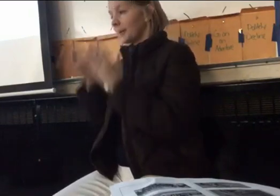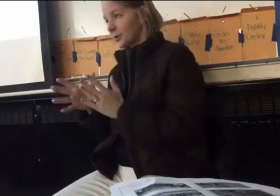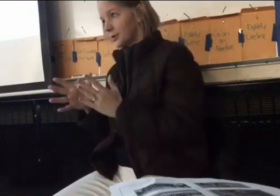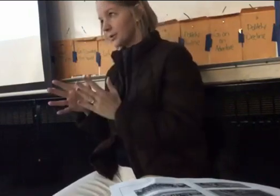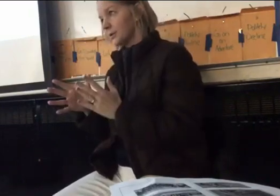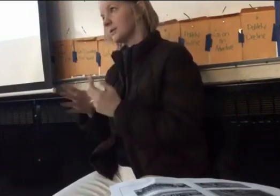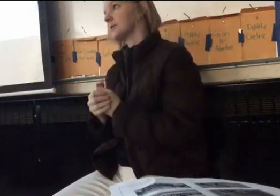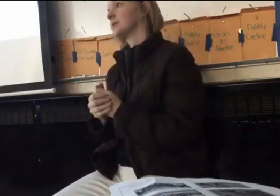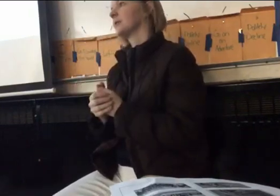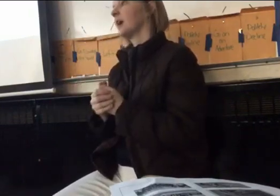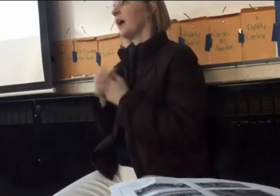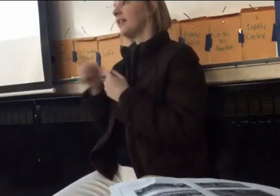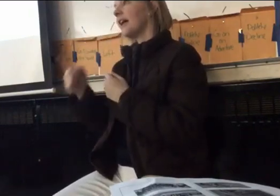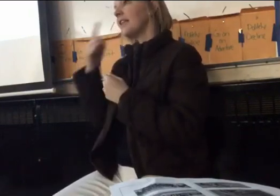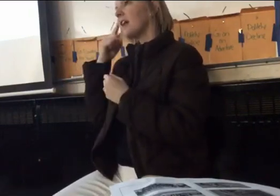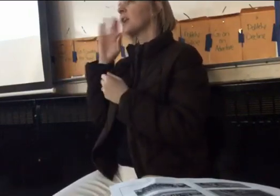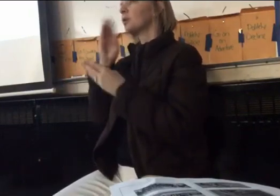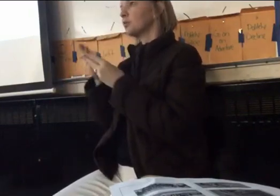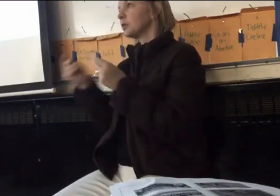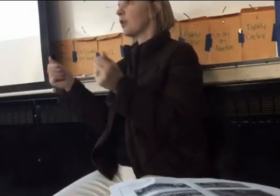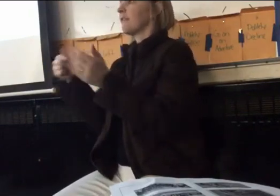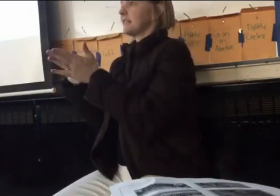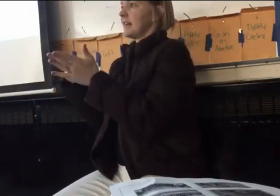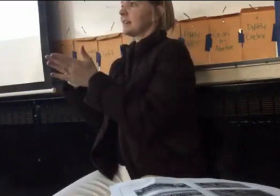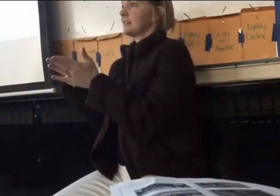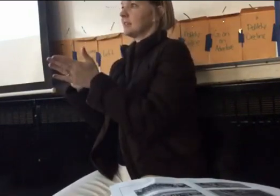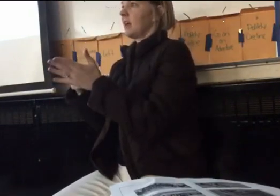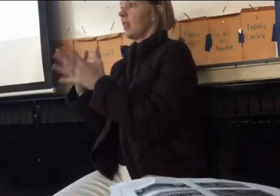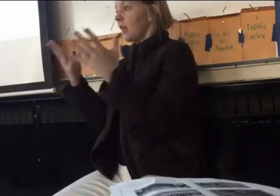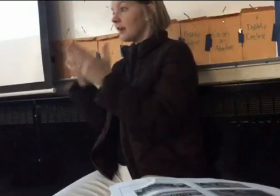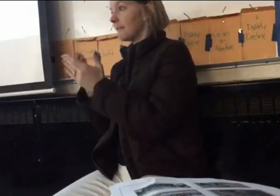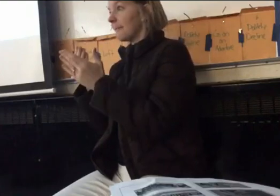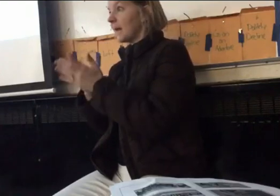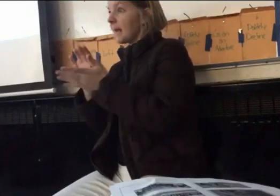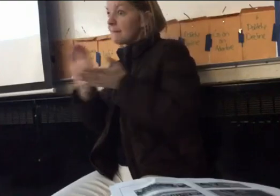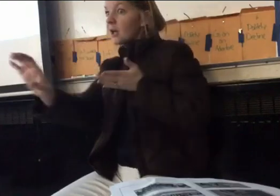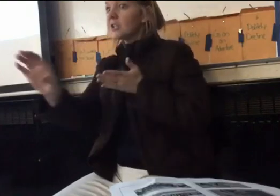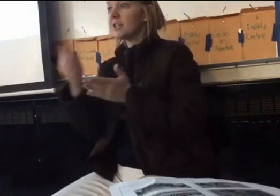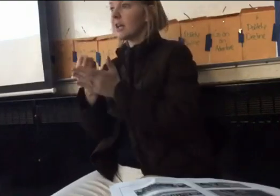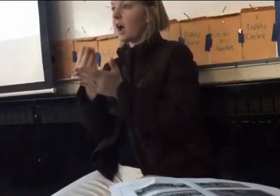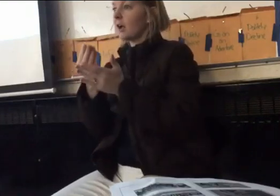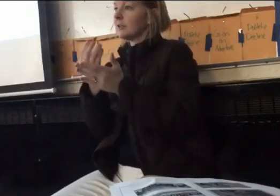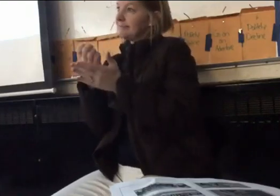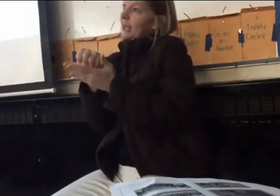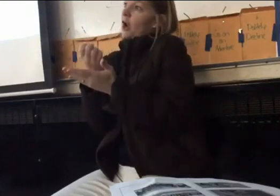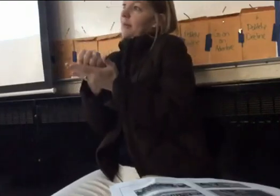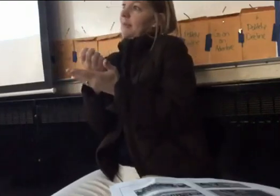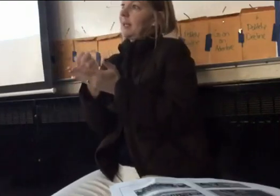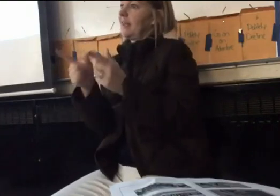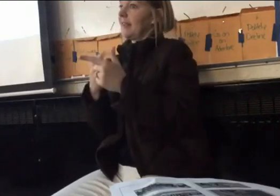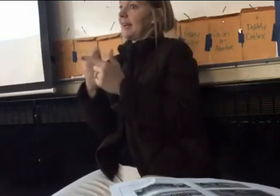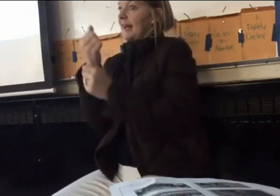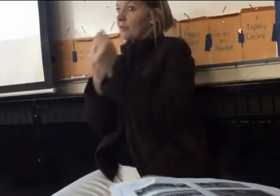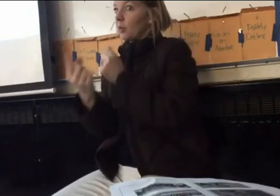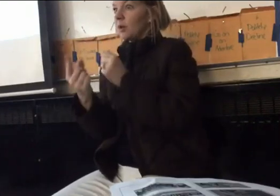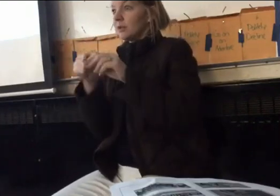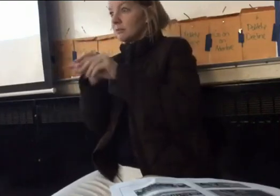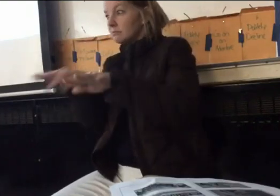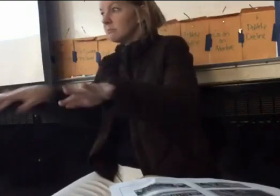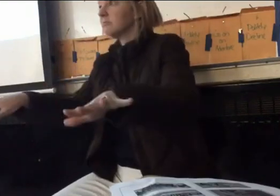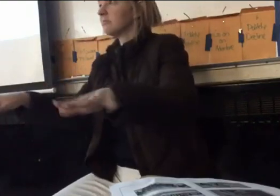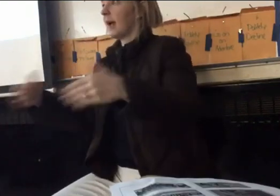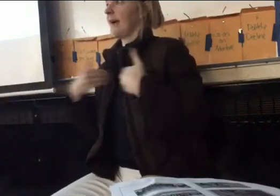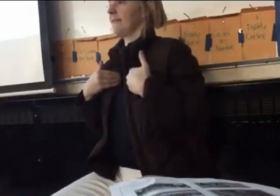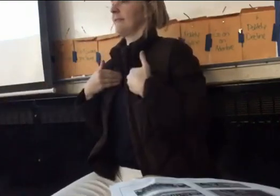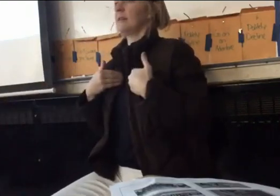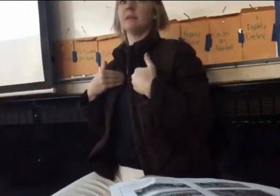farmers who thought this would resolve their debts. Put a bunch of money into the economy. Everybody has money. You're good to go. Okay? I would encourage